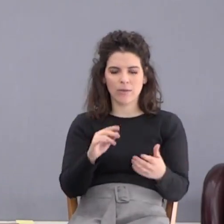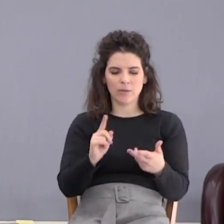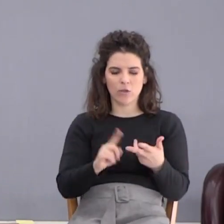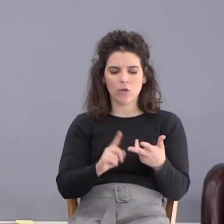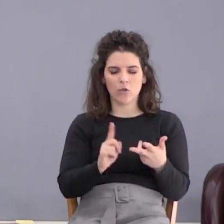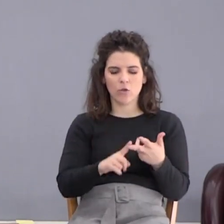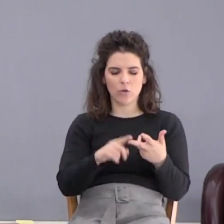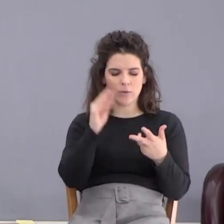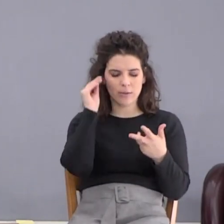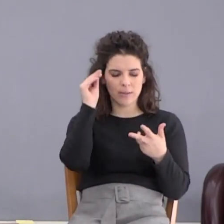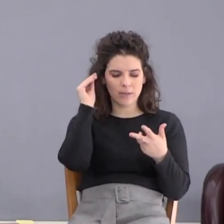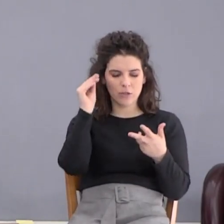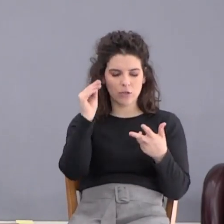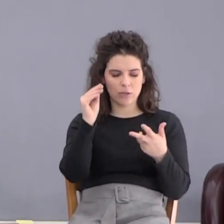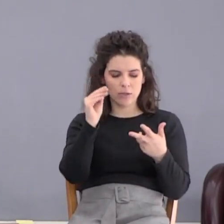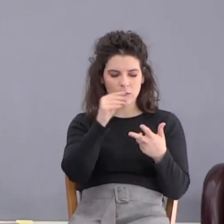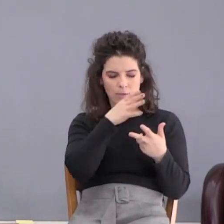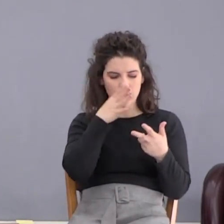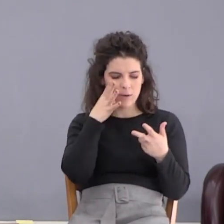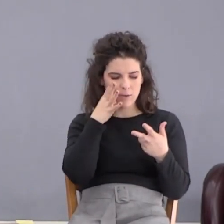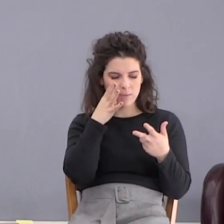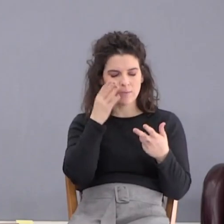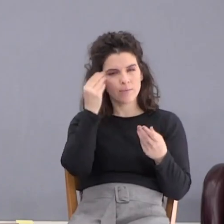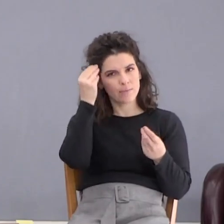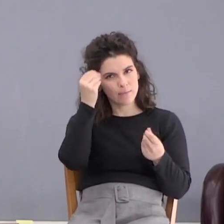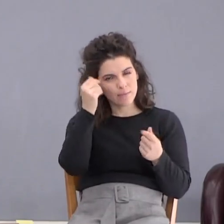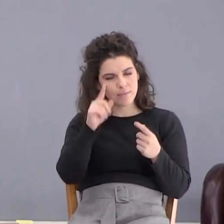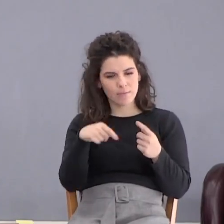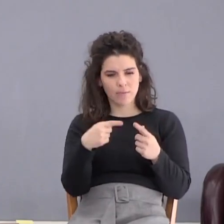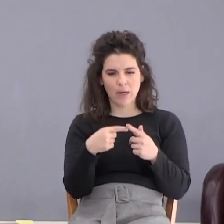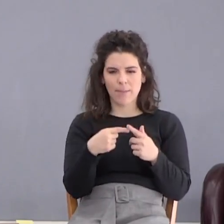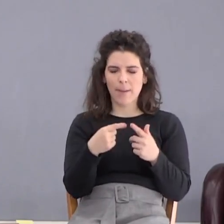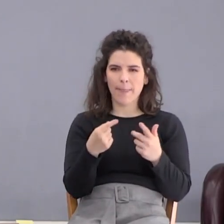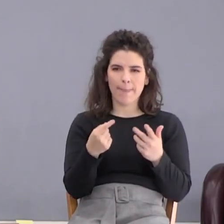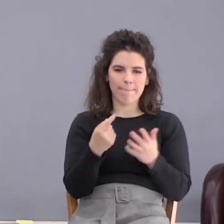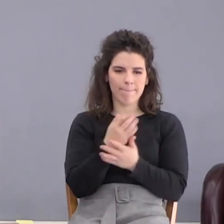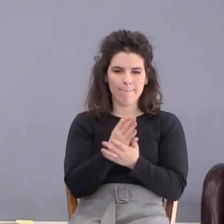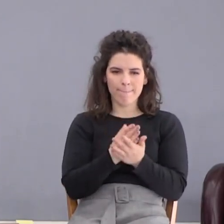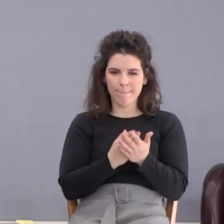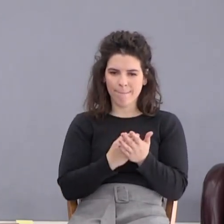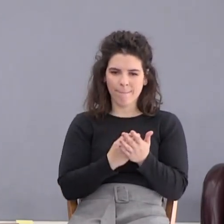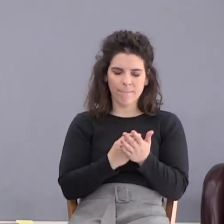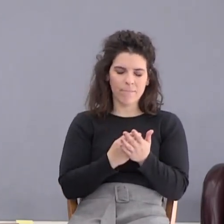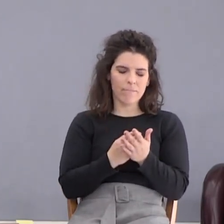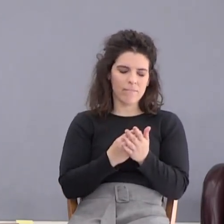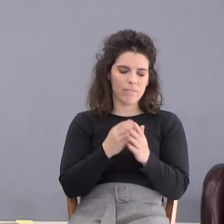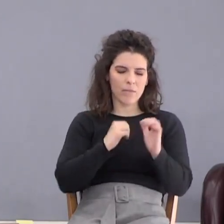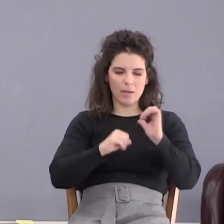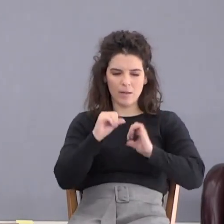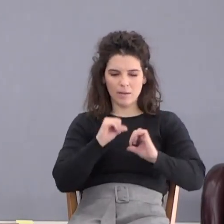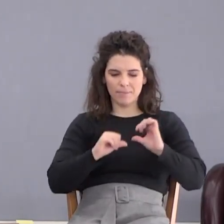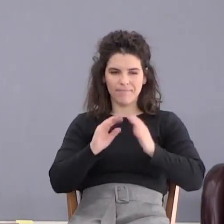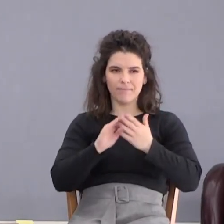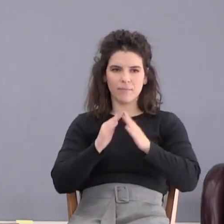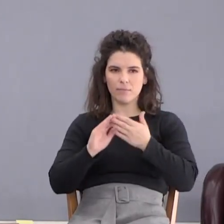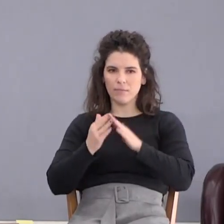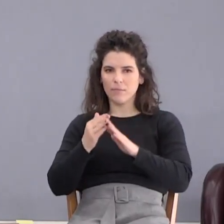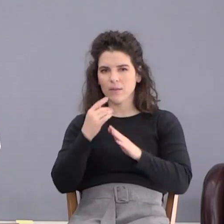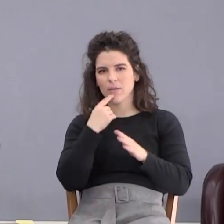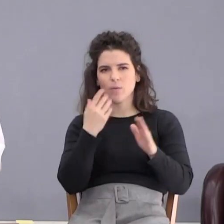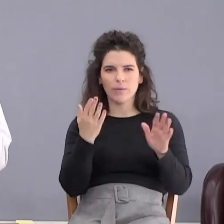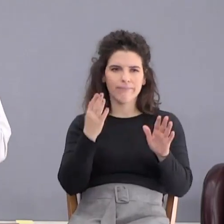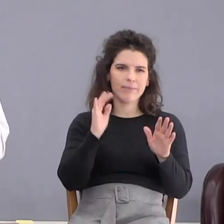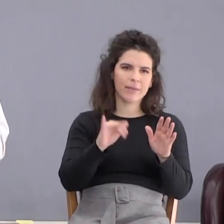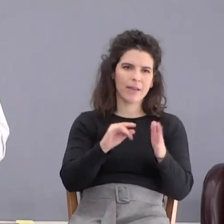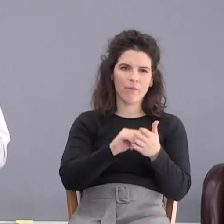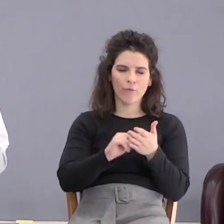principle of agriculture. So let's think about, you know, some in the scientific community, they would say, well, you know what?